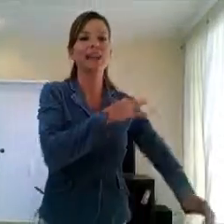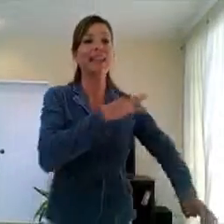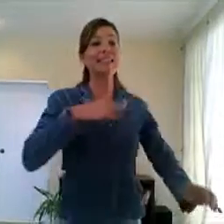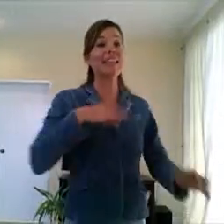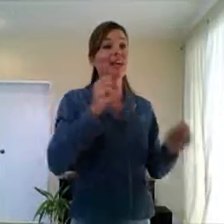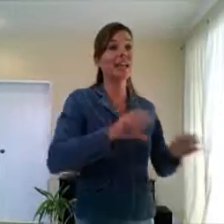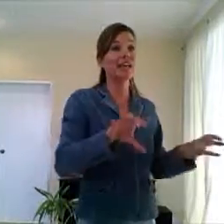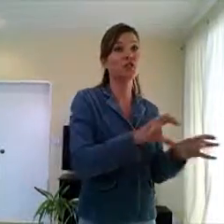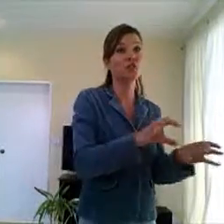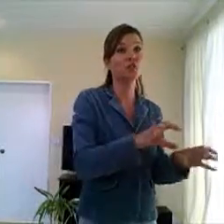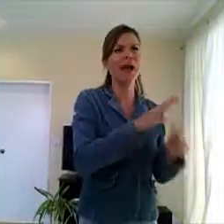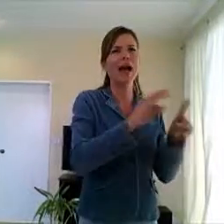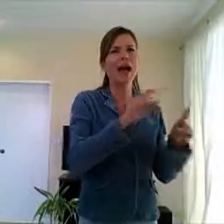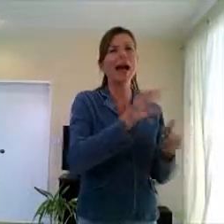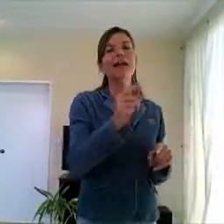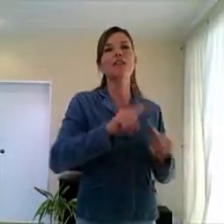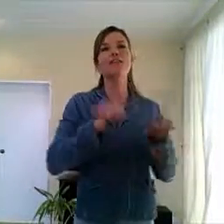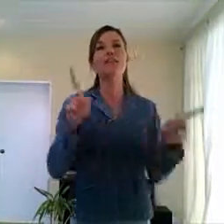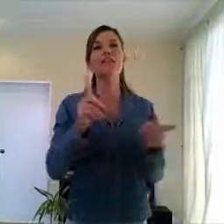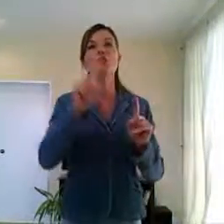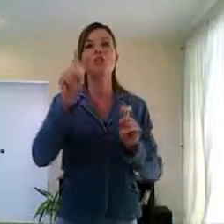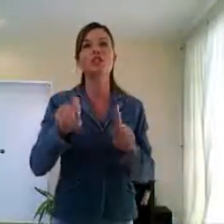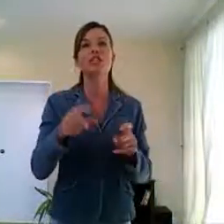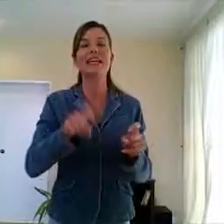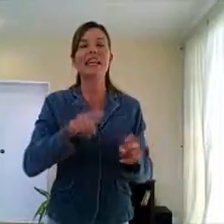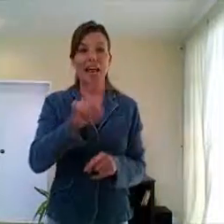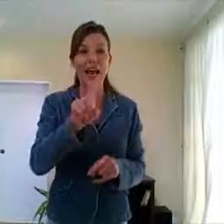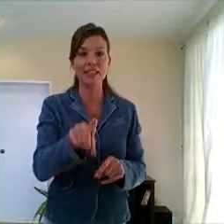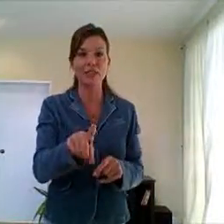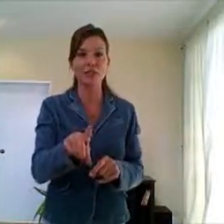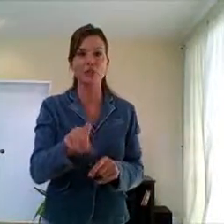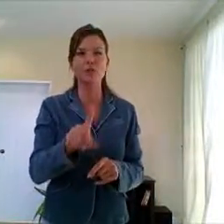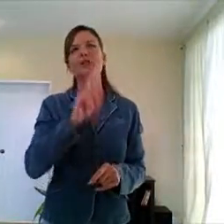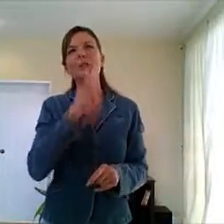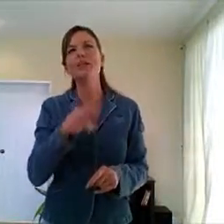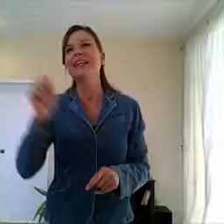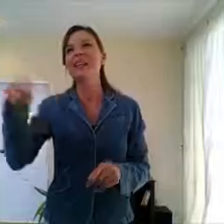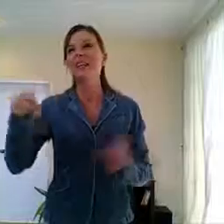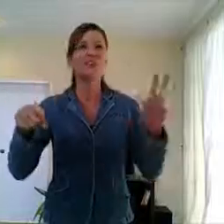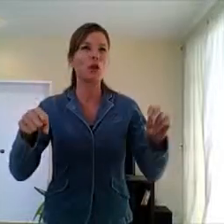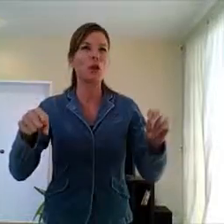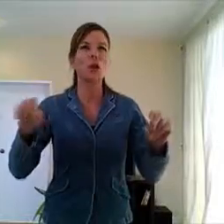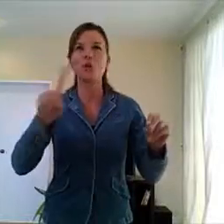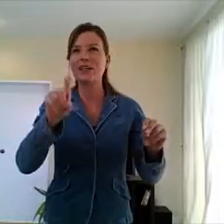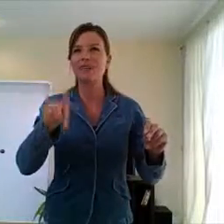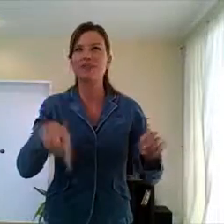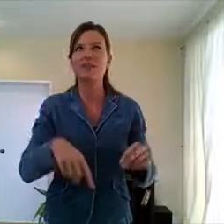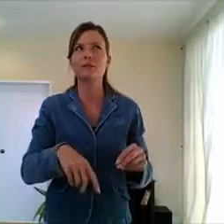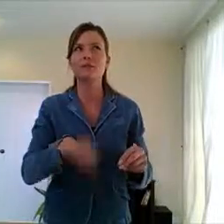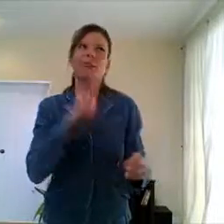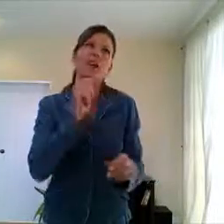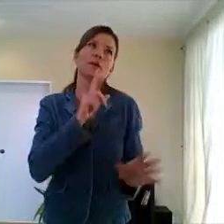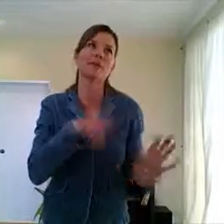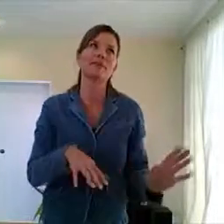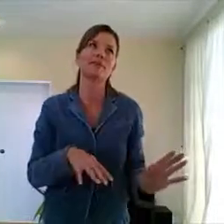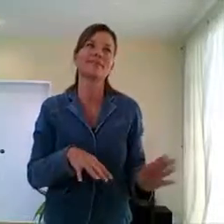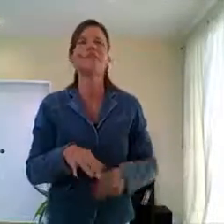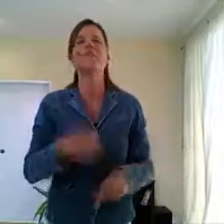ask students, and that is, and this is going to be kind of a yes or no question. If you, well, not really, okay. If you think about your